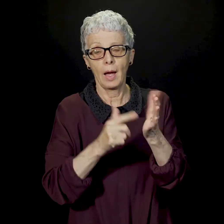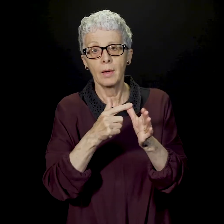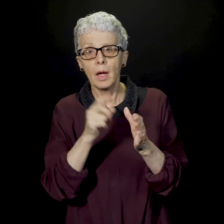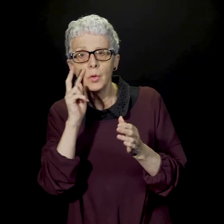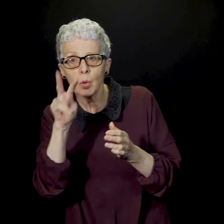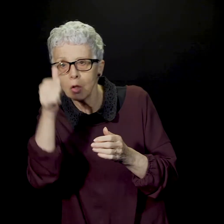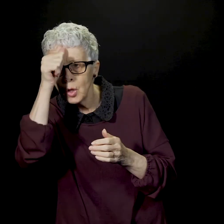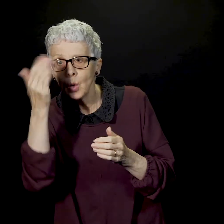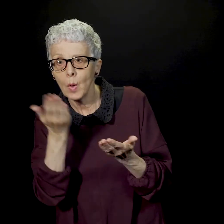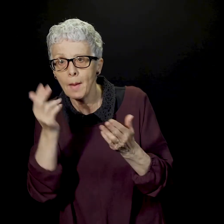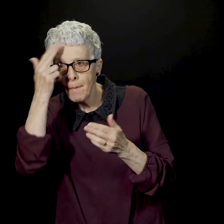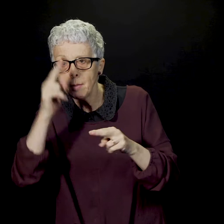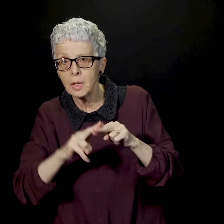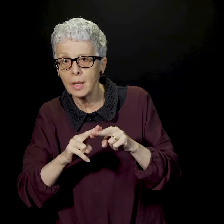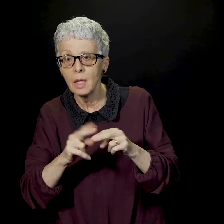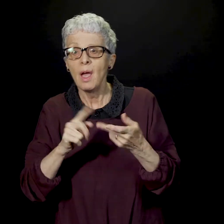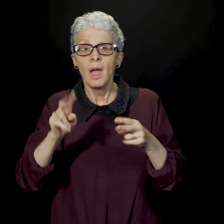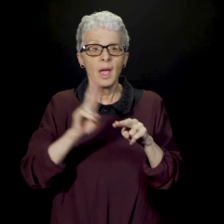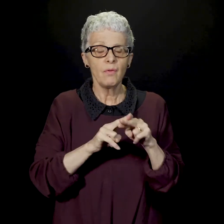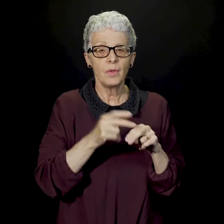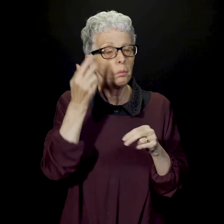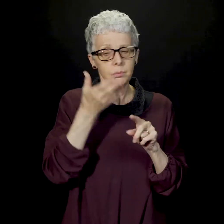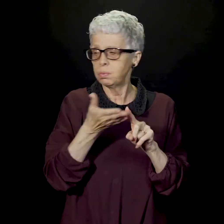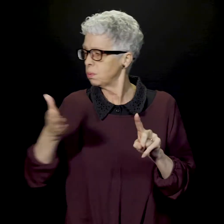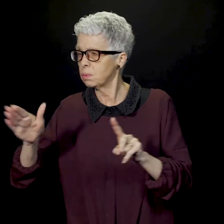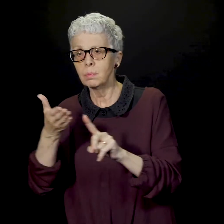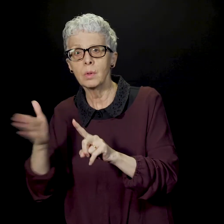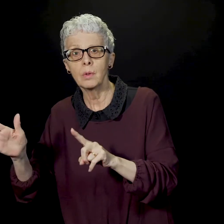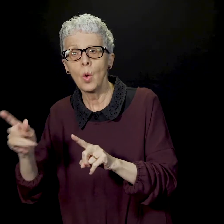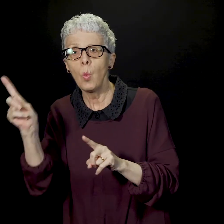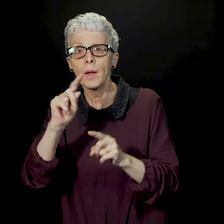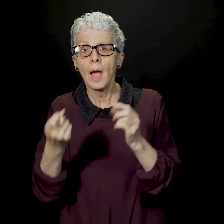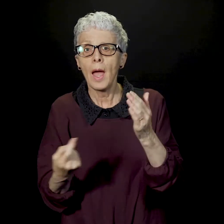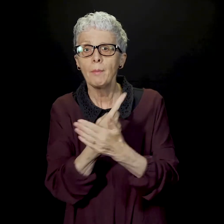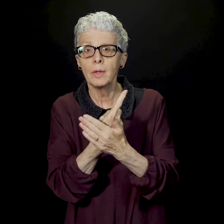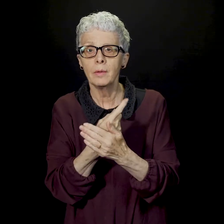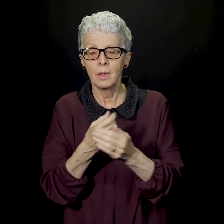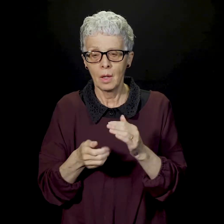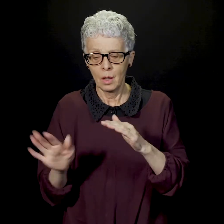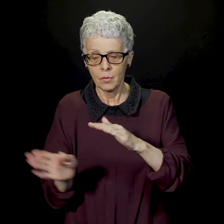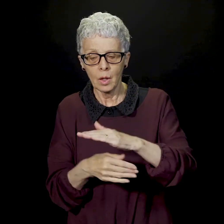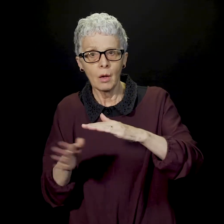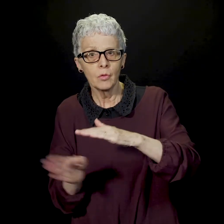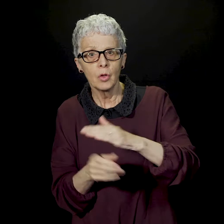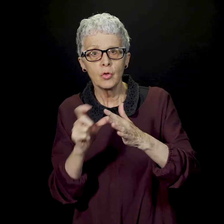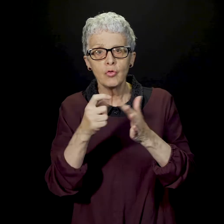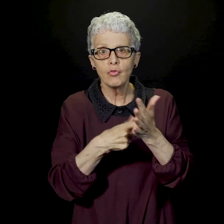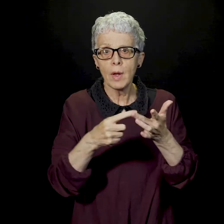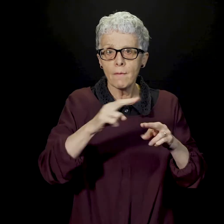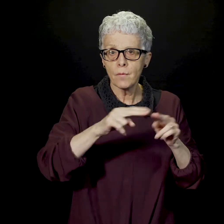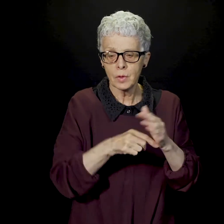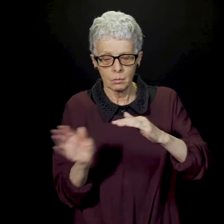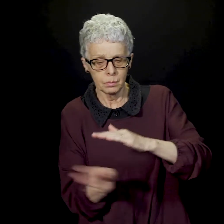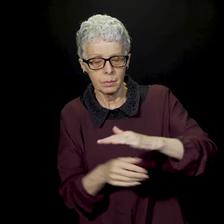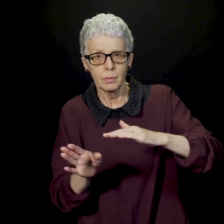don't pay attention, what do? The current, you drift and you end up somewhere that you never intended. And so we've been talking